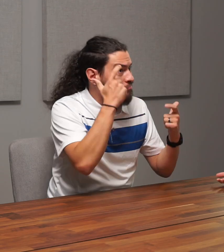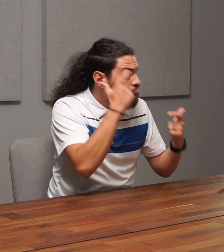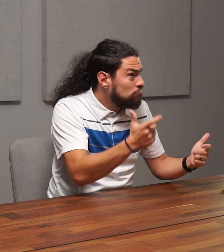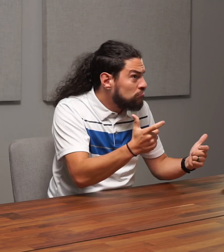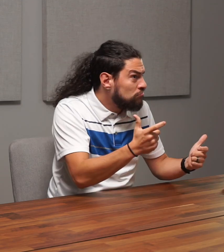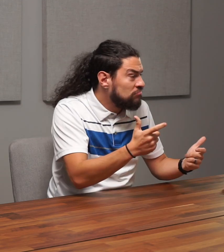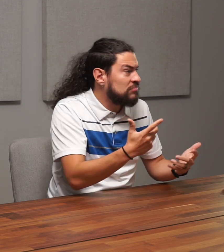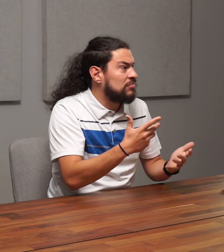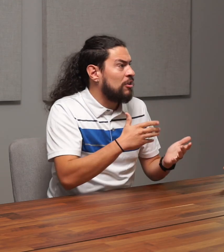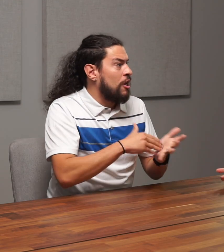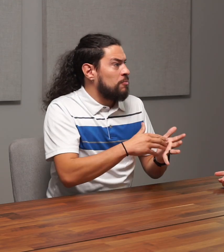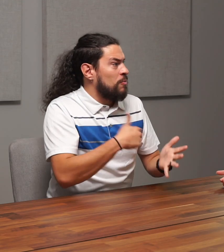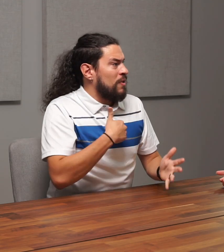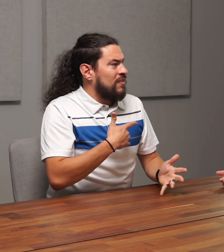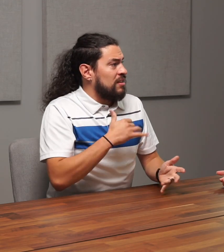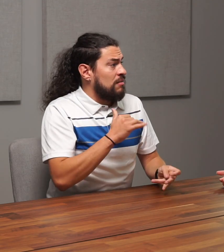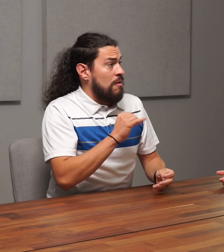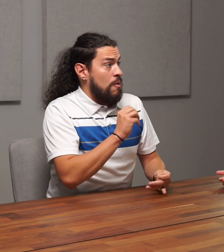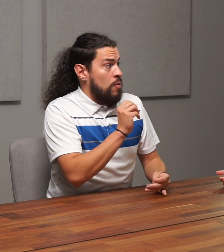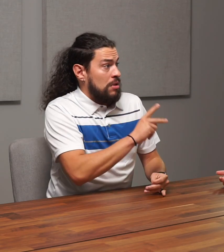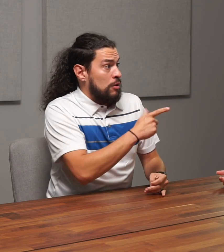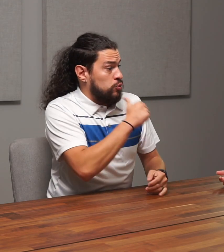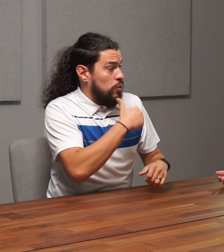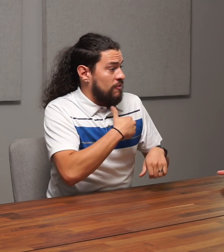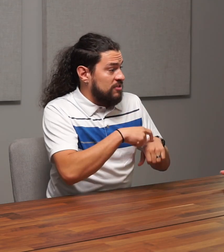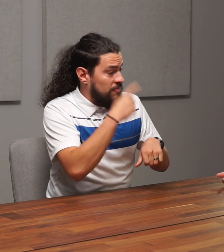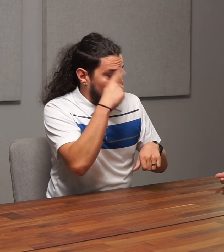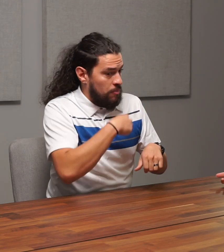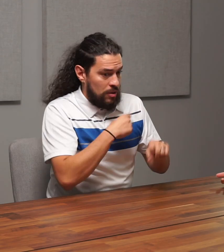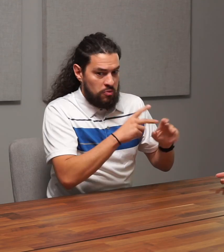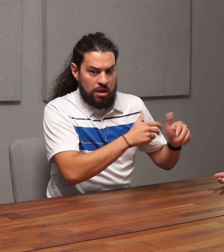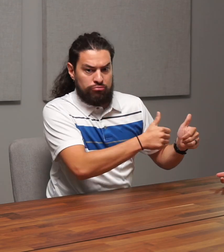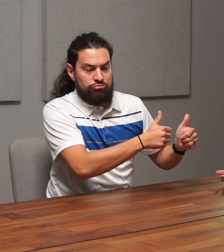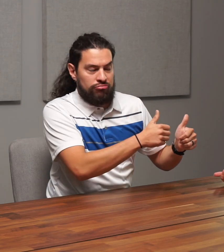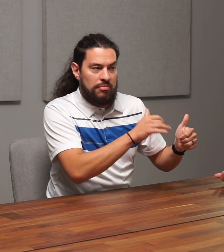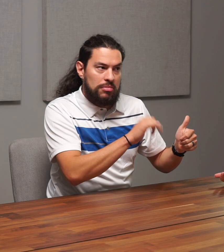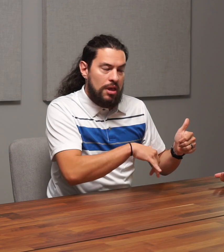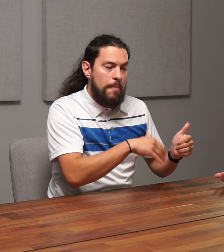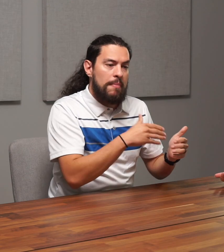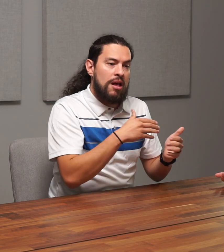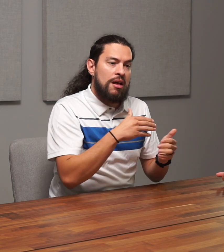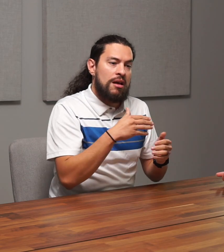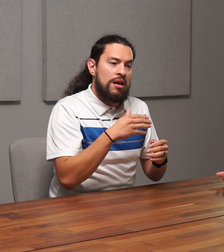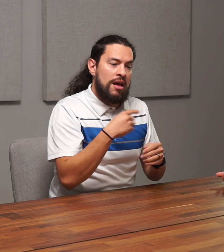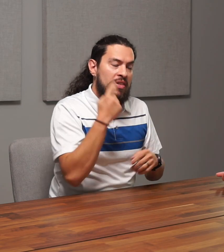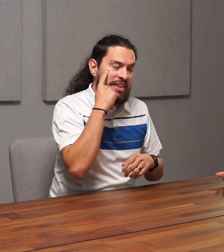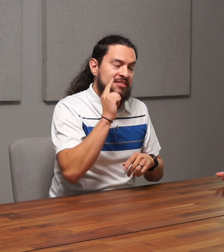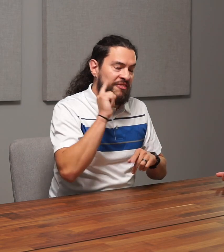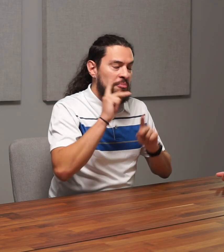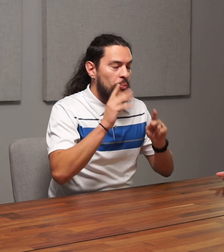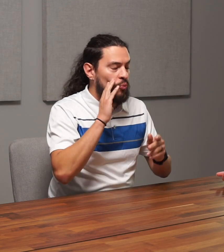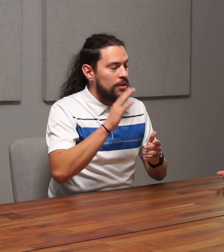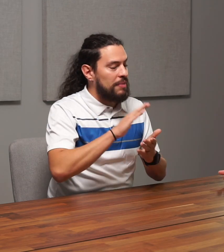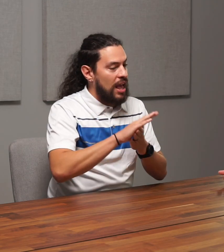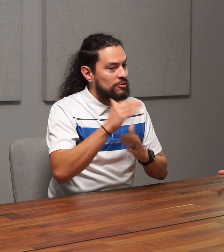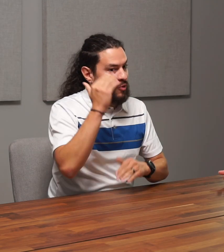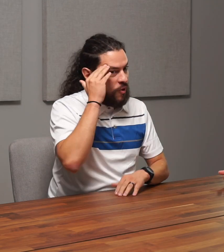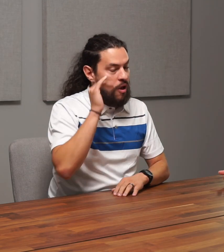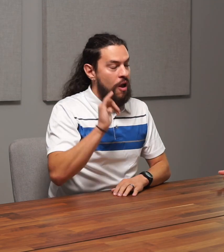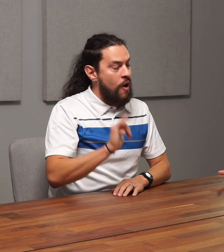or arrogant thinking that they are better than us or maybe they don't have time for us as a deaf community so i think deaf